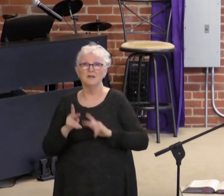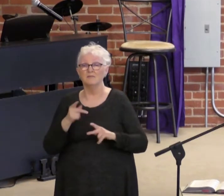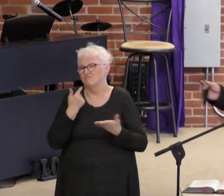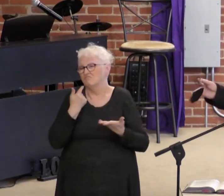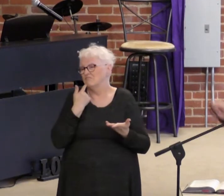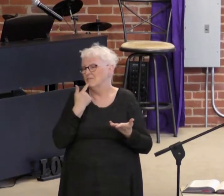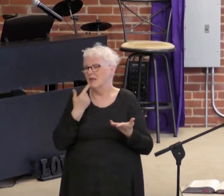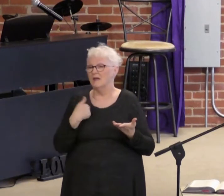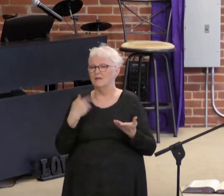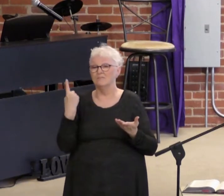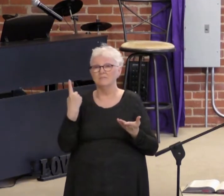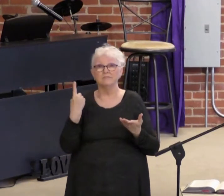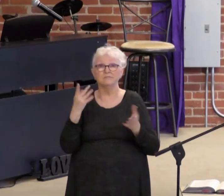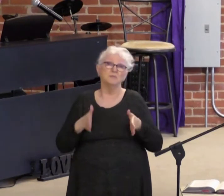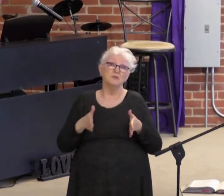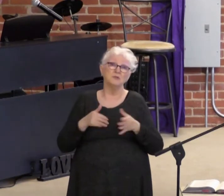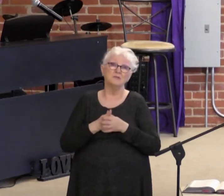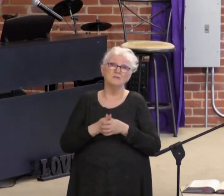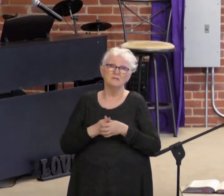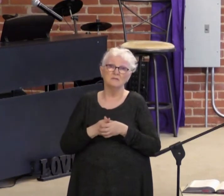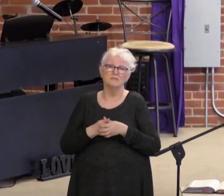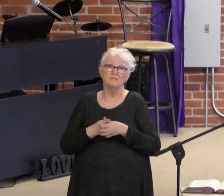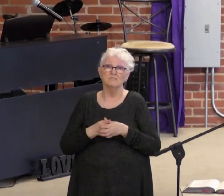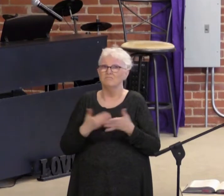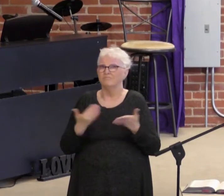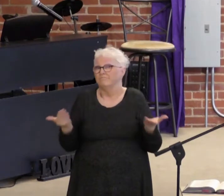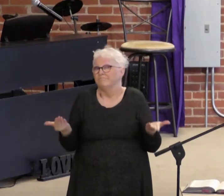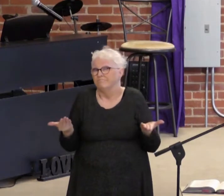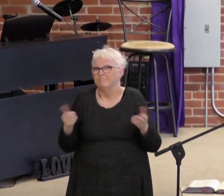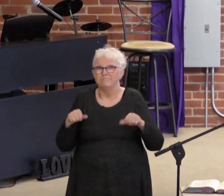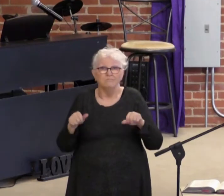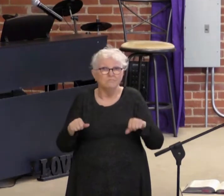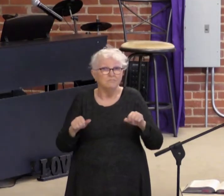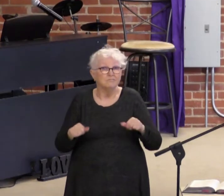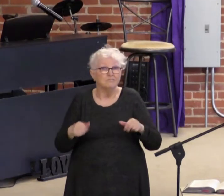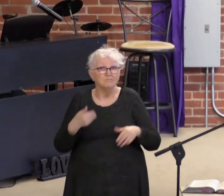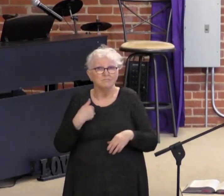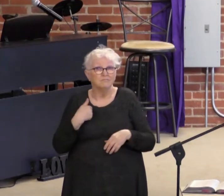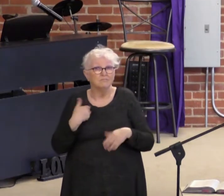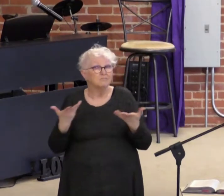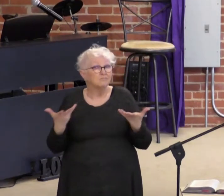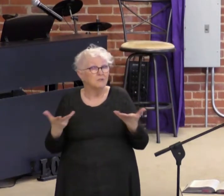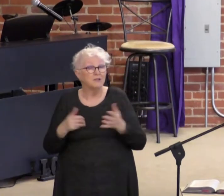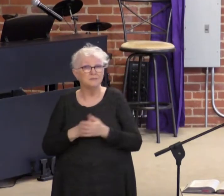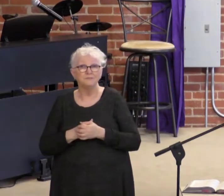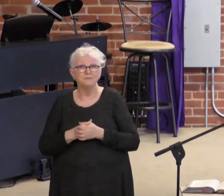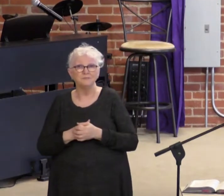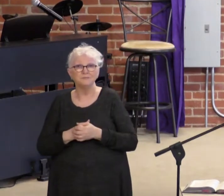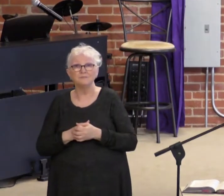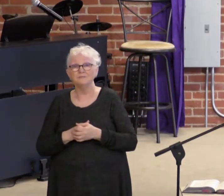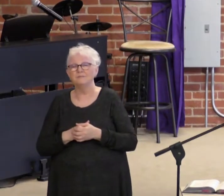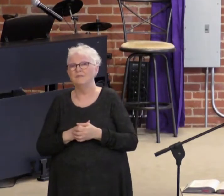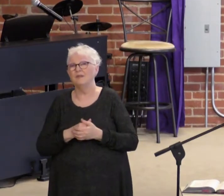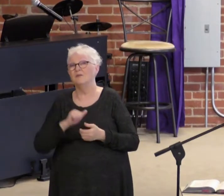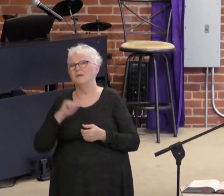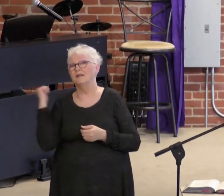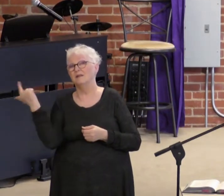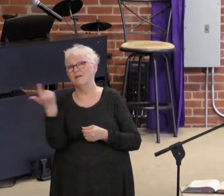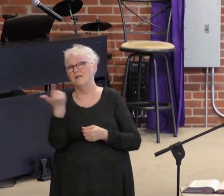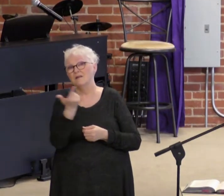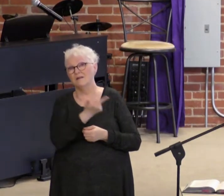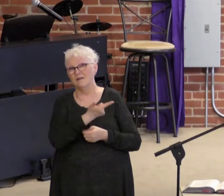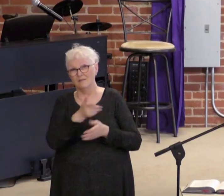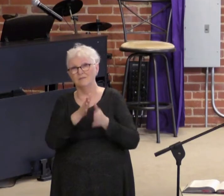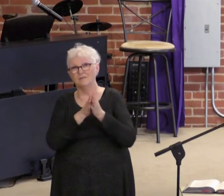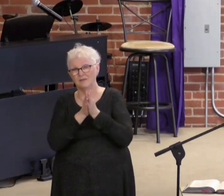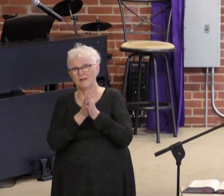do much, or what can I do? But we can all pray. And I was walking through here today